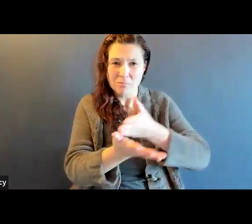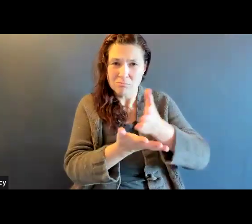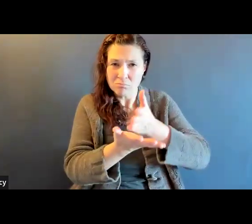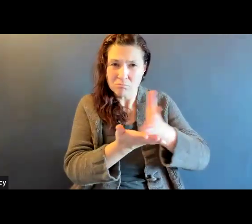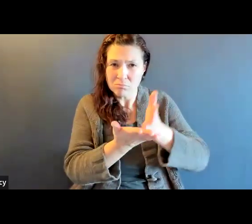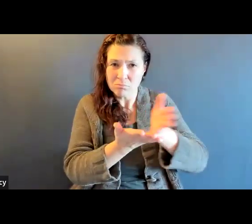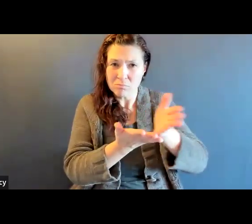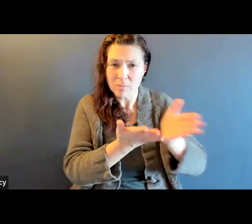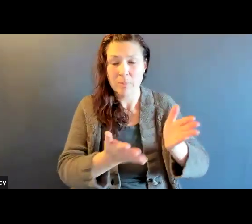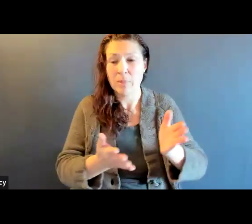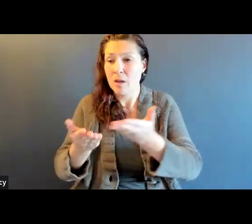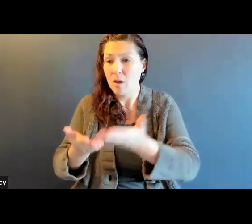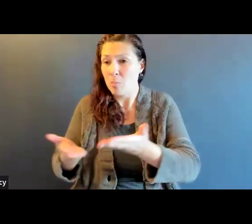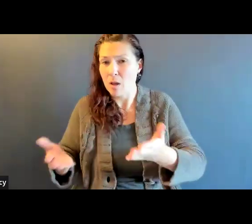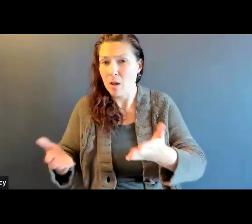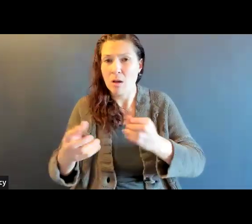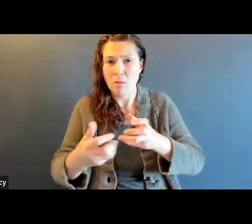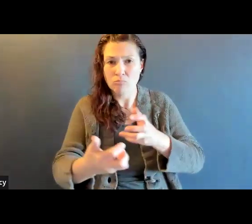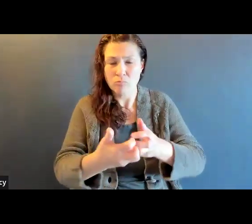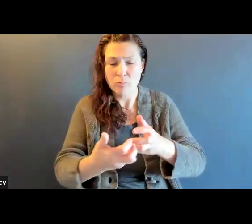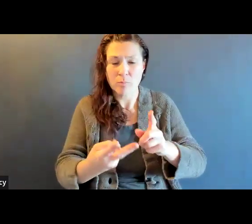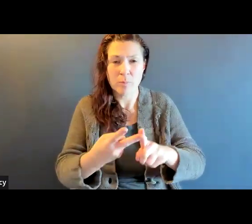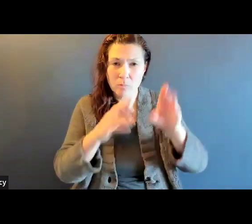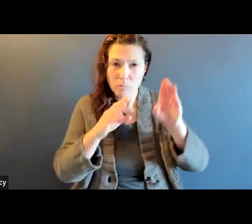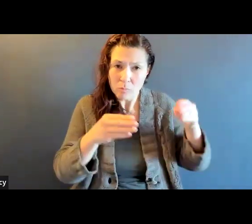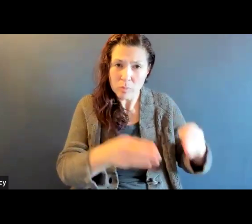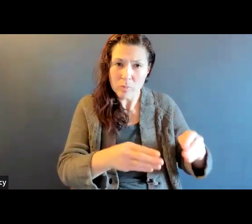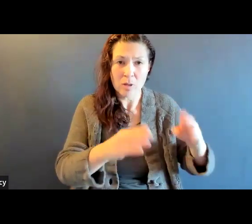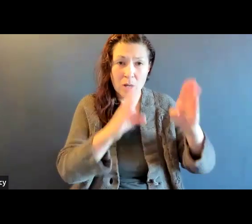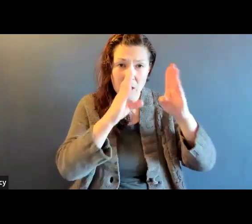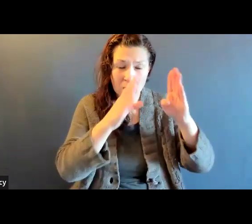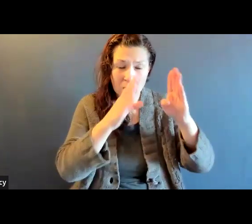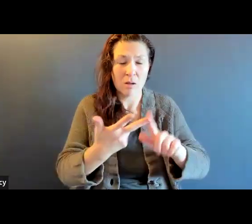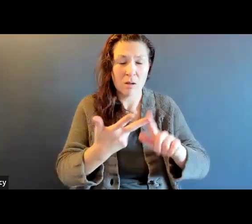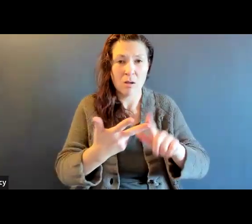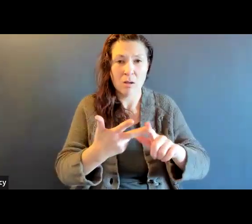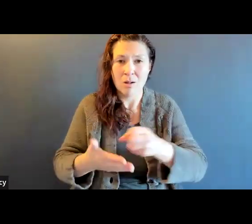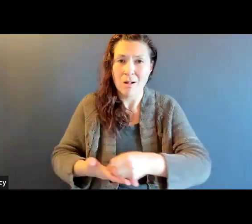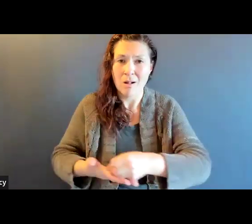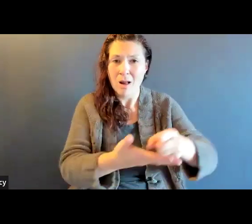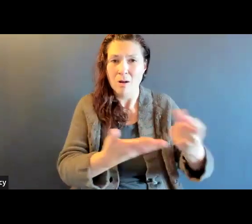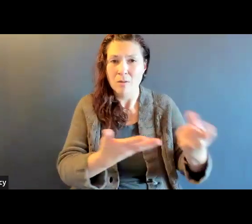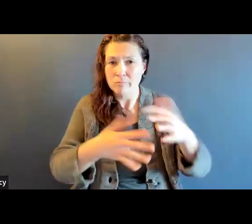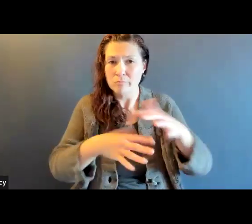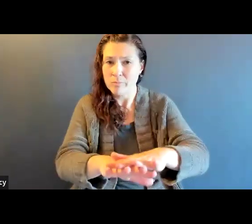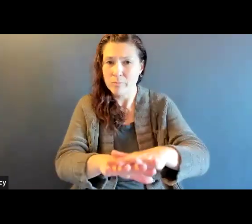adapt materials, provide personalized attention, and facilitate social integration. This often requires extra